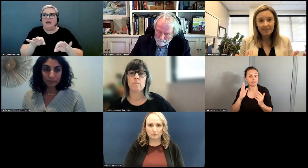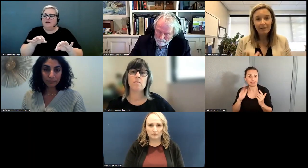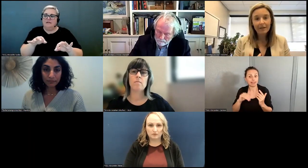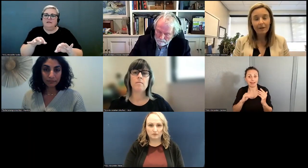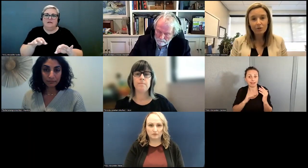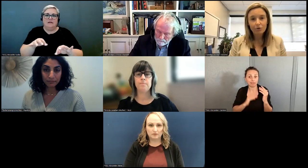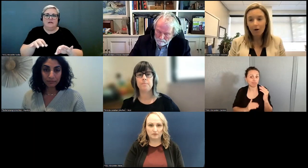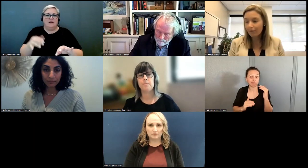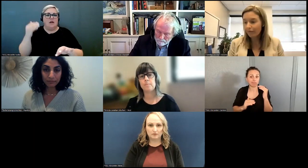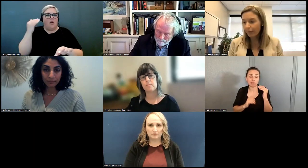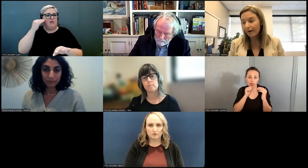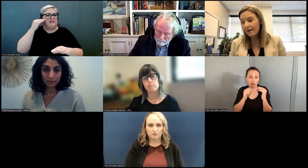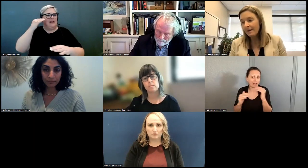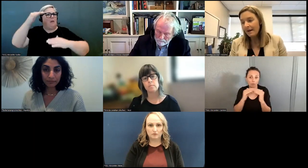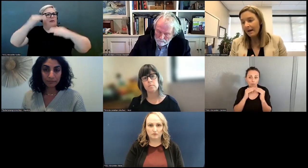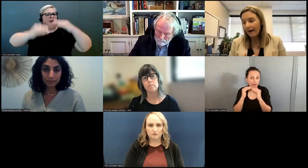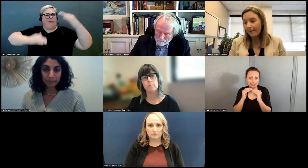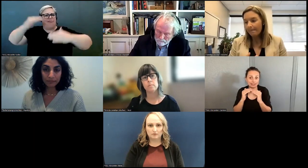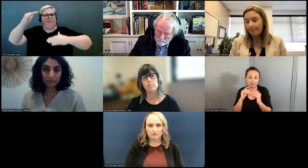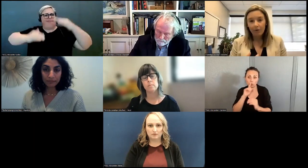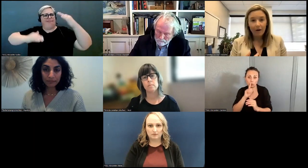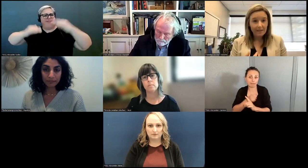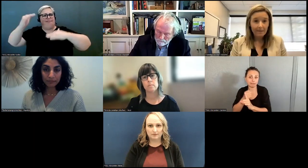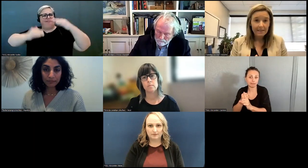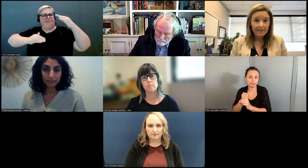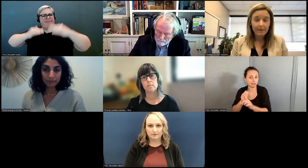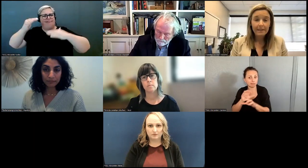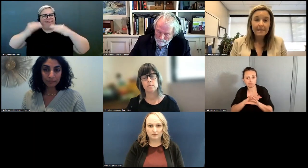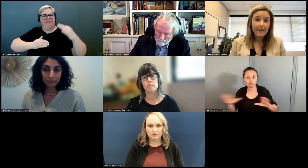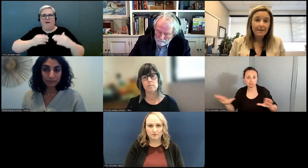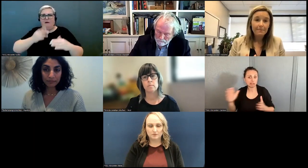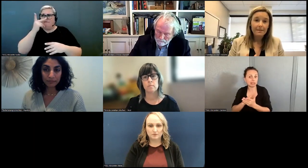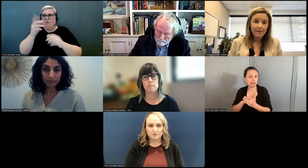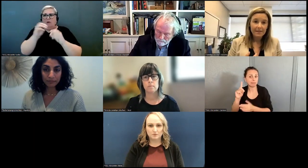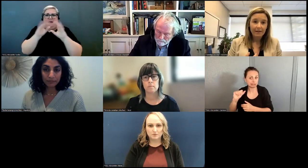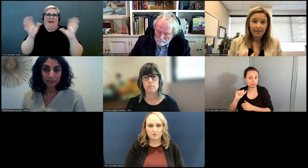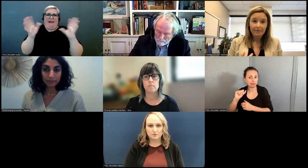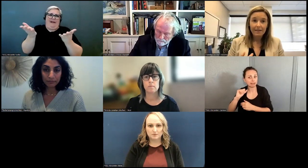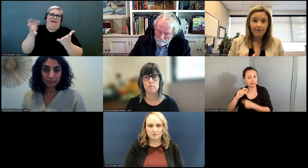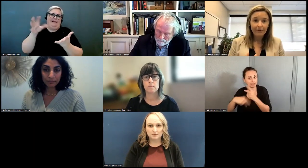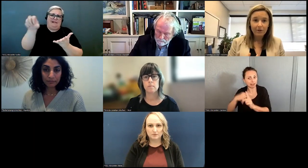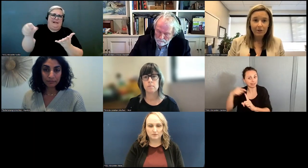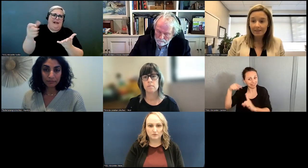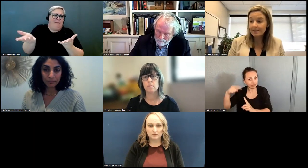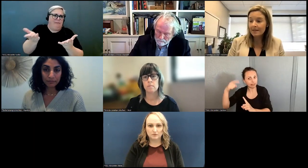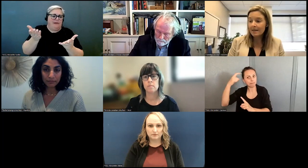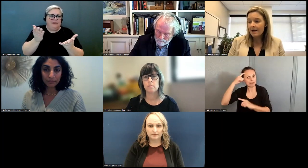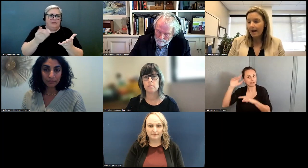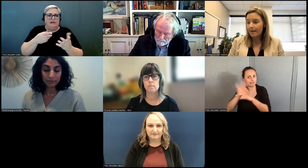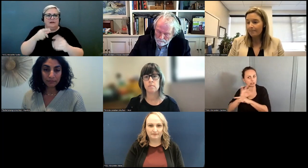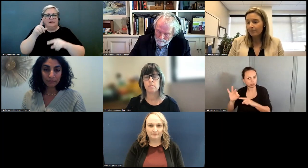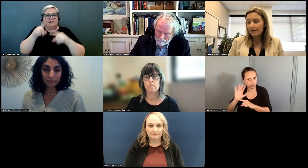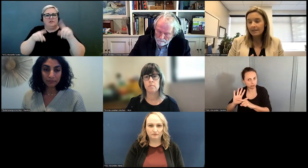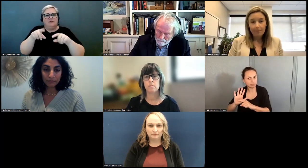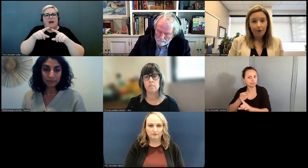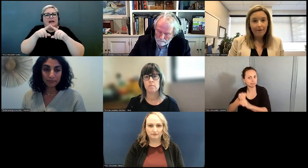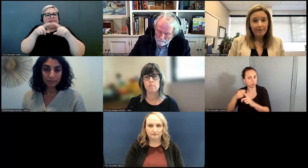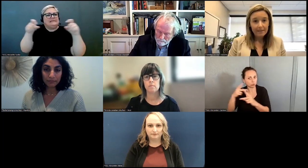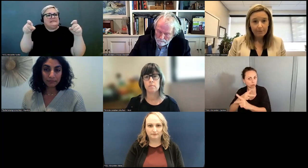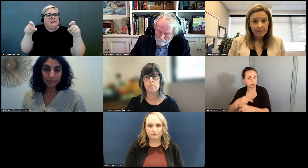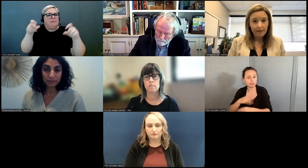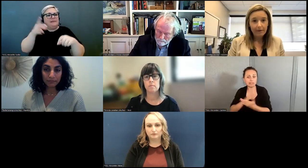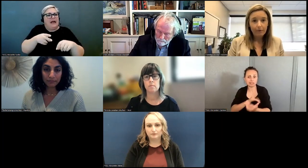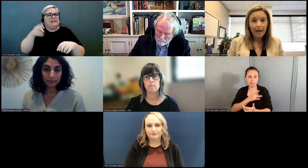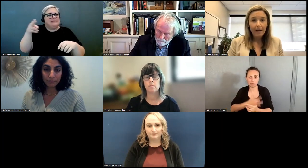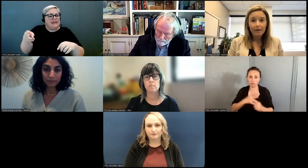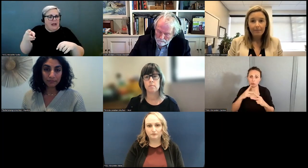are particularly strong for across some disability types, particularly mental functions. In some